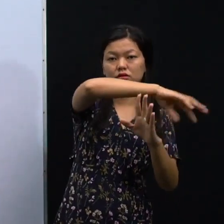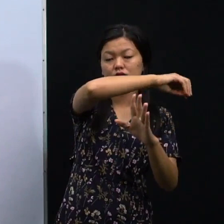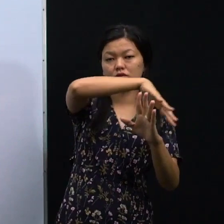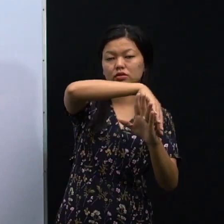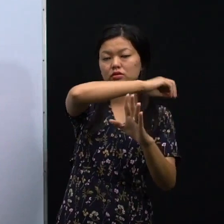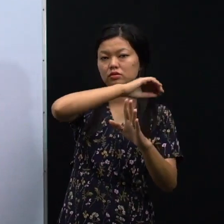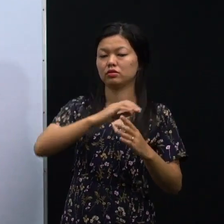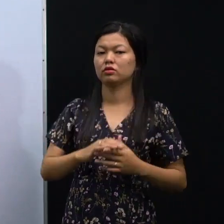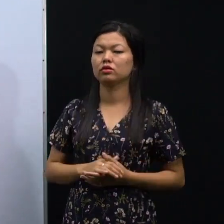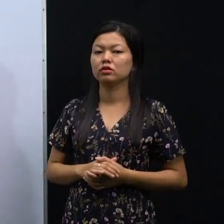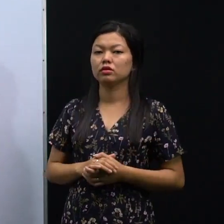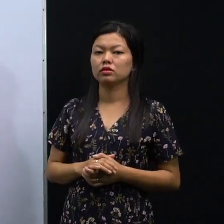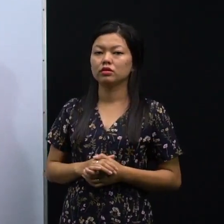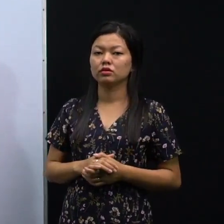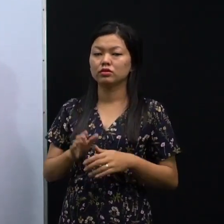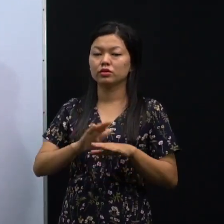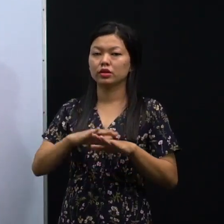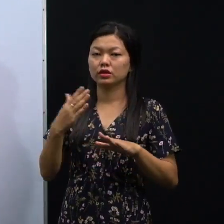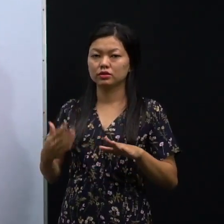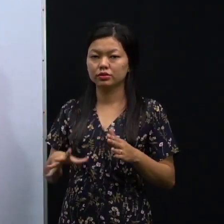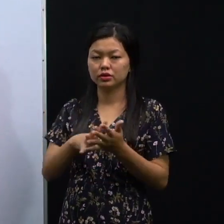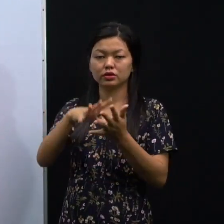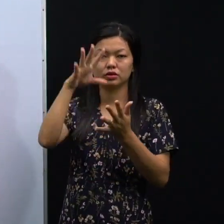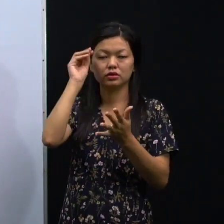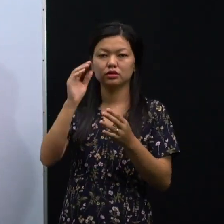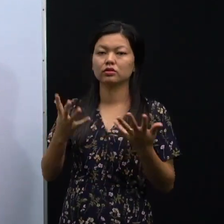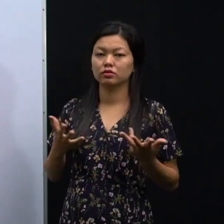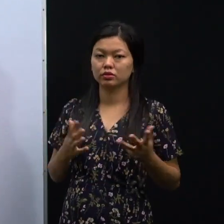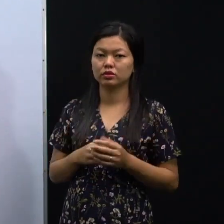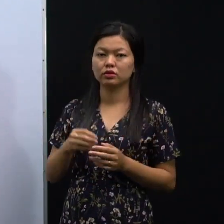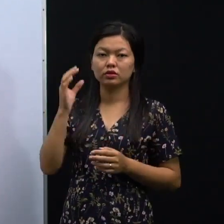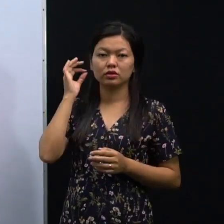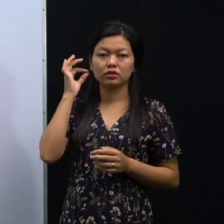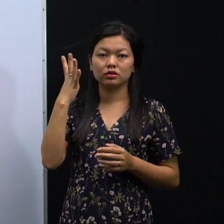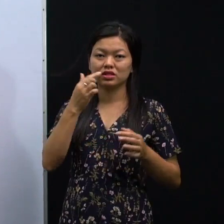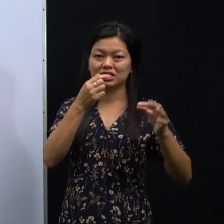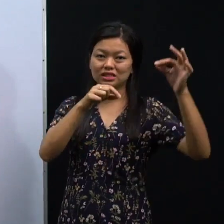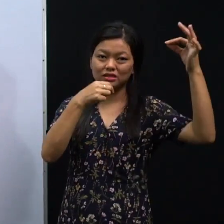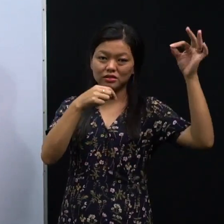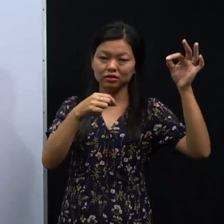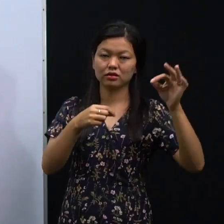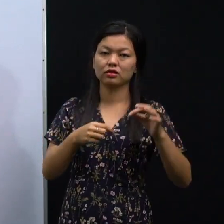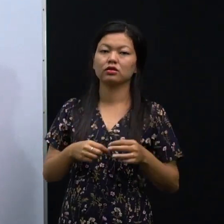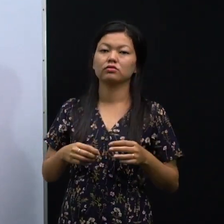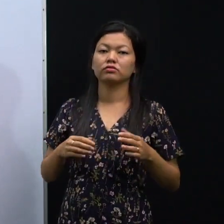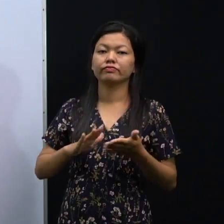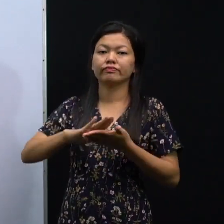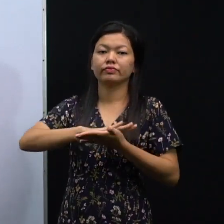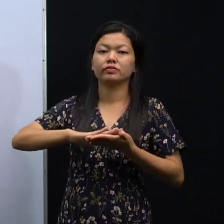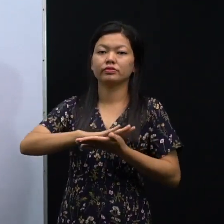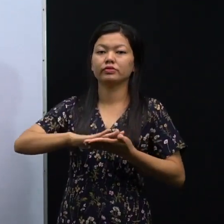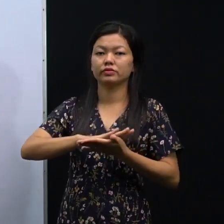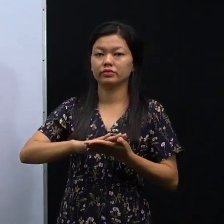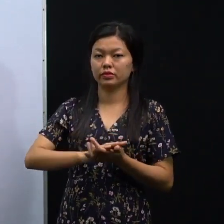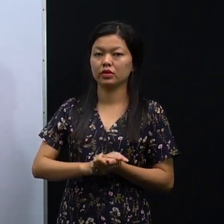from here we can see that this thin gold foil, most of the part is empty, right? Most of the part